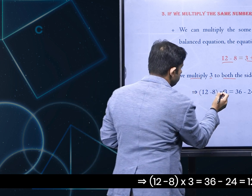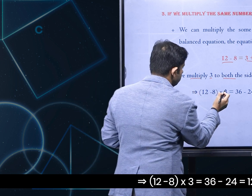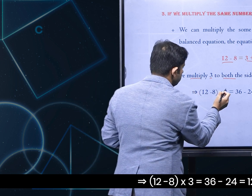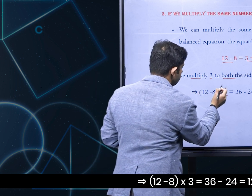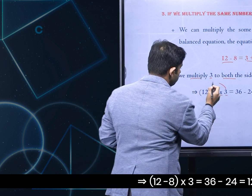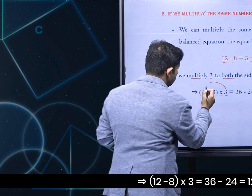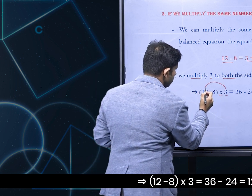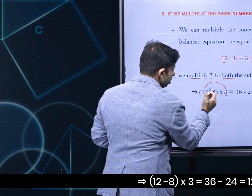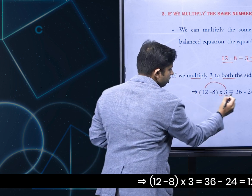equals to